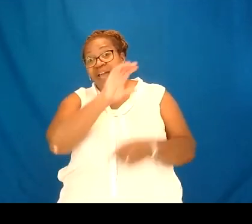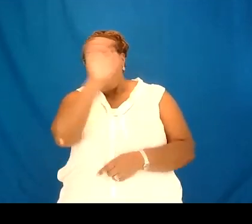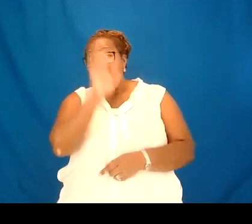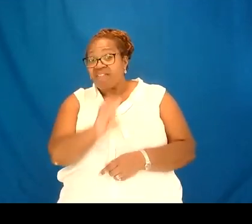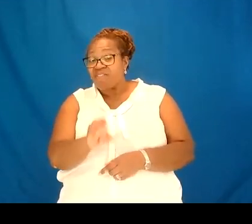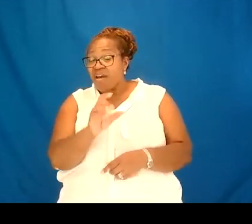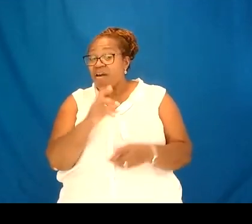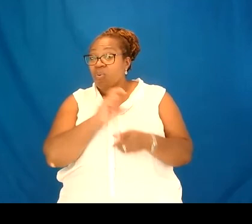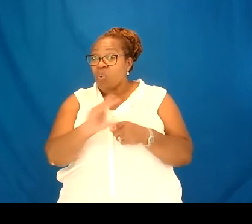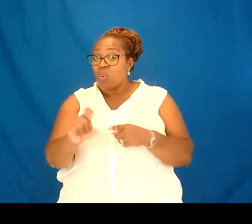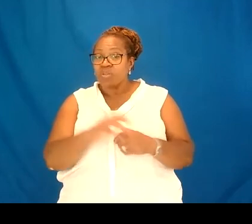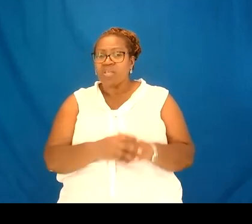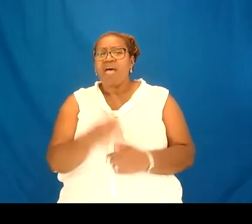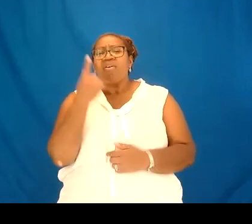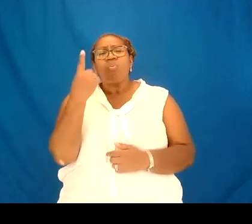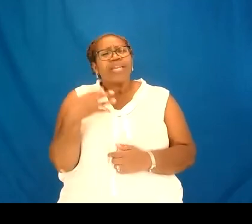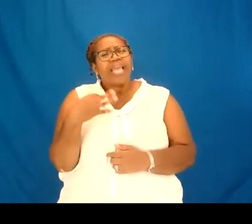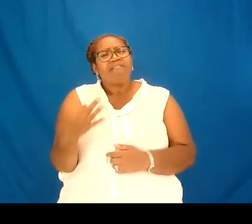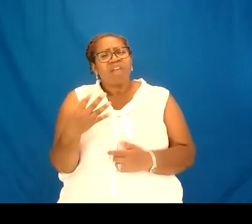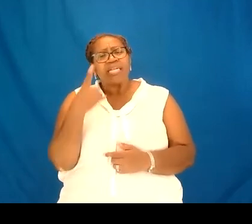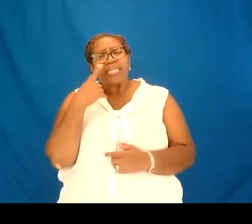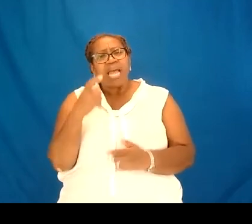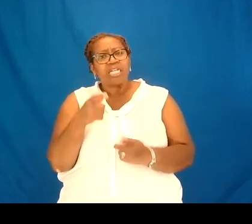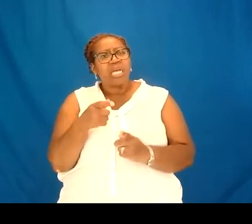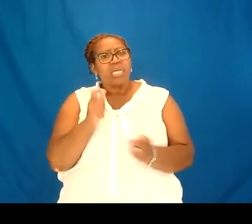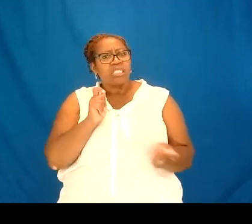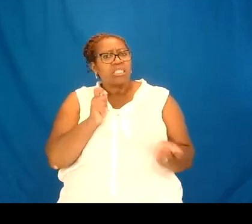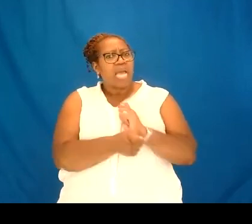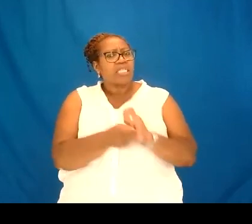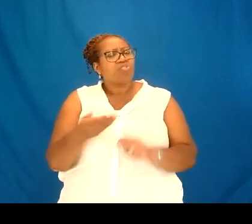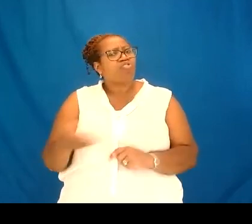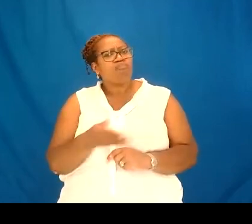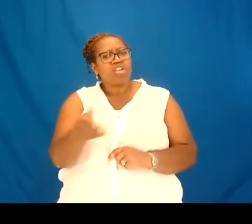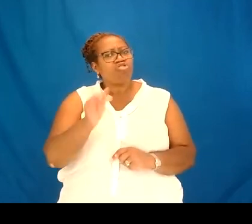one invitation can redirect their lives for Jesus.